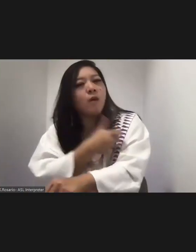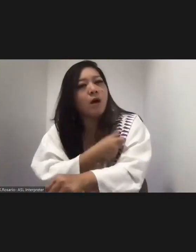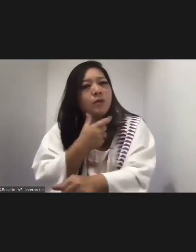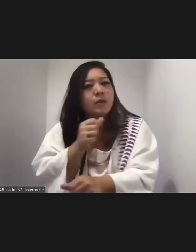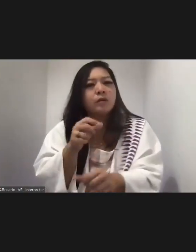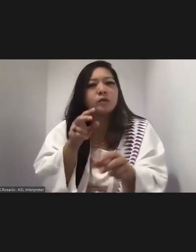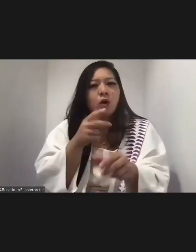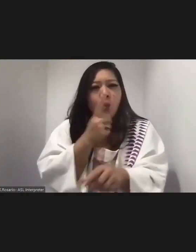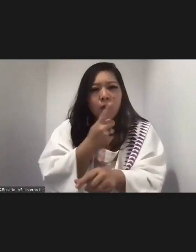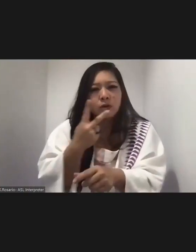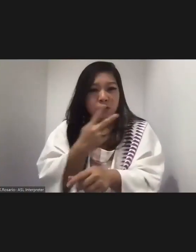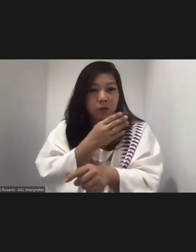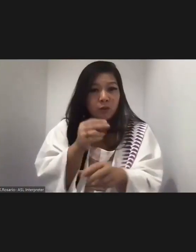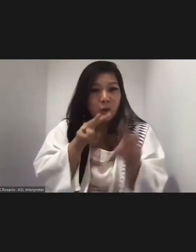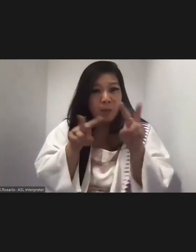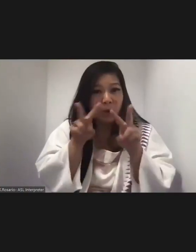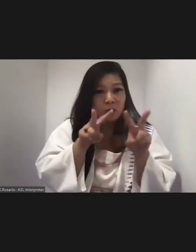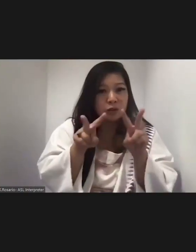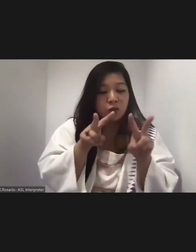the situation,